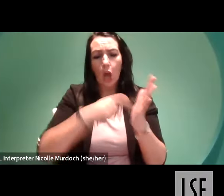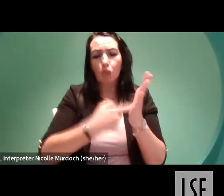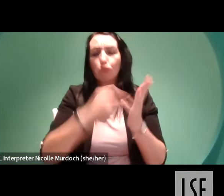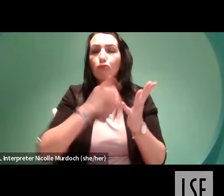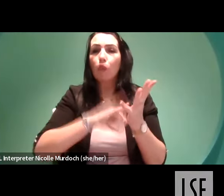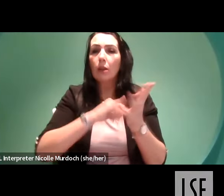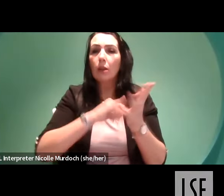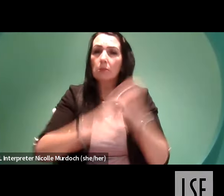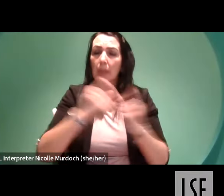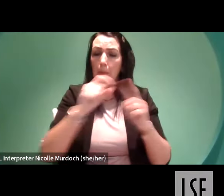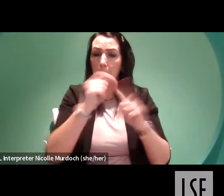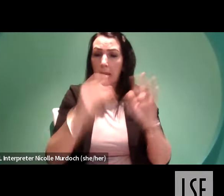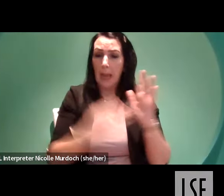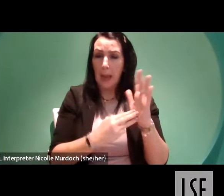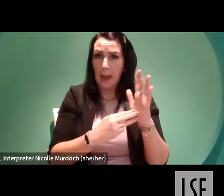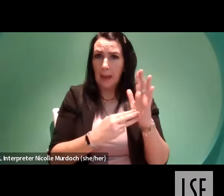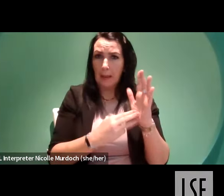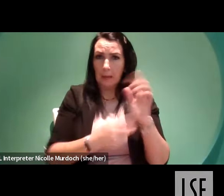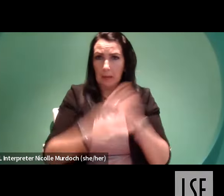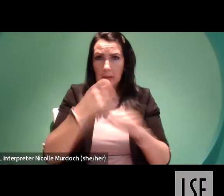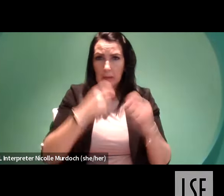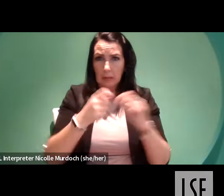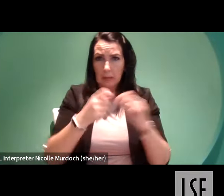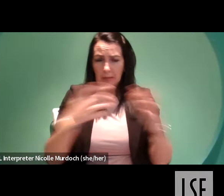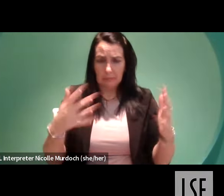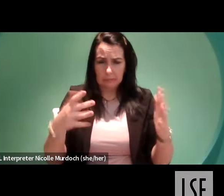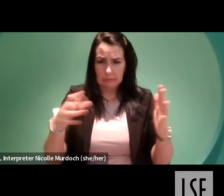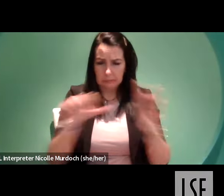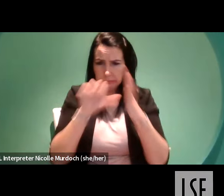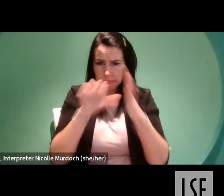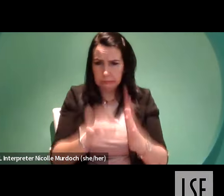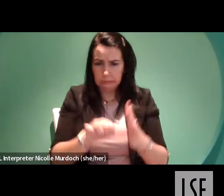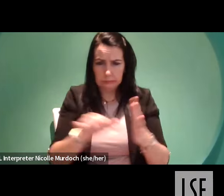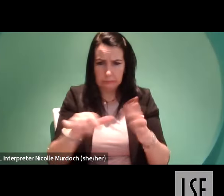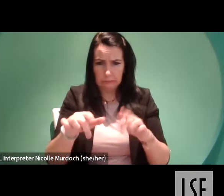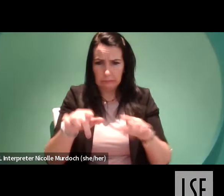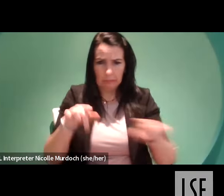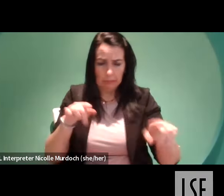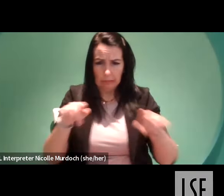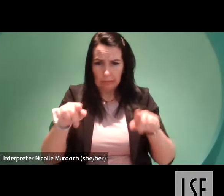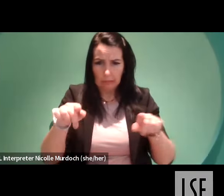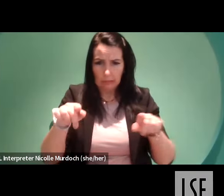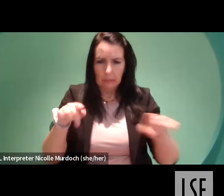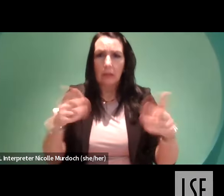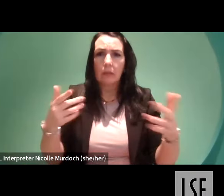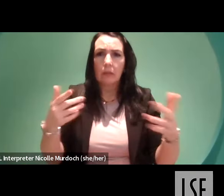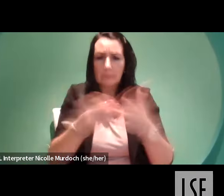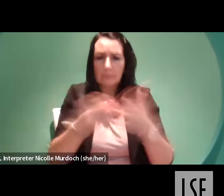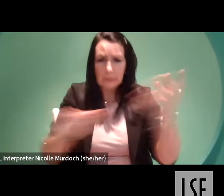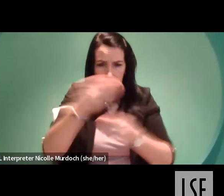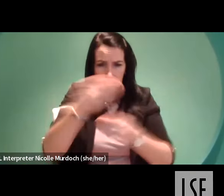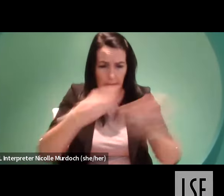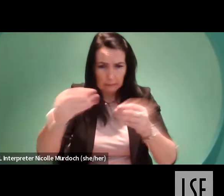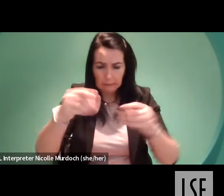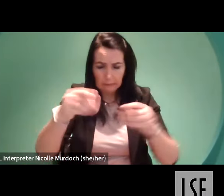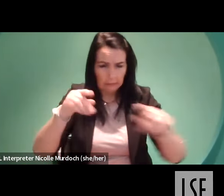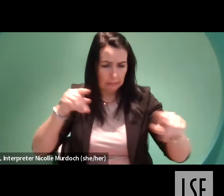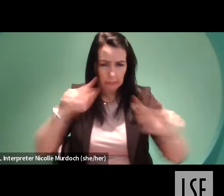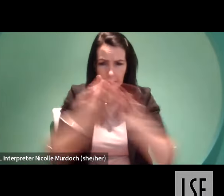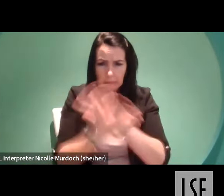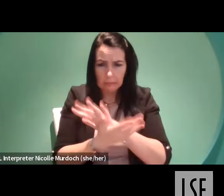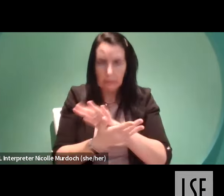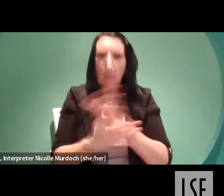that confidence probably rather challenged, and certainly the polls suggest that. Having said that, Liz Truss pointed